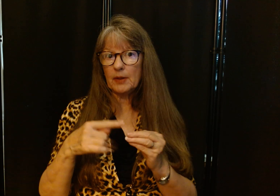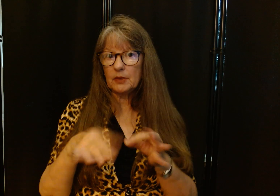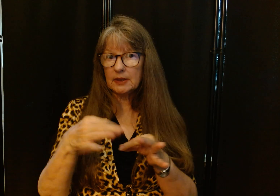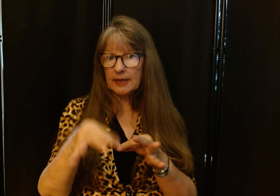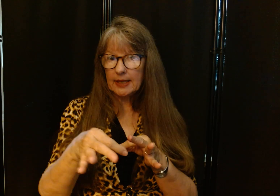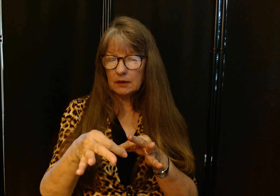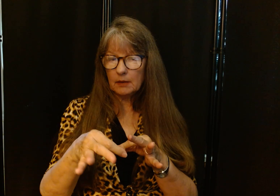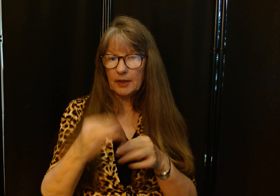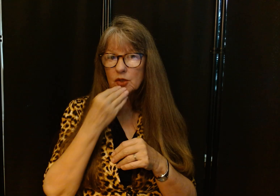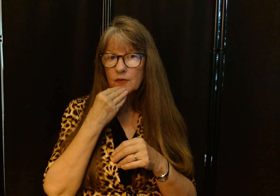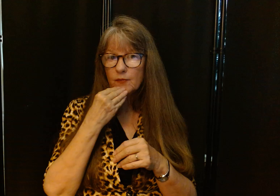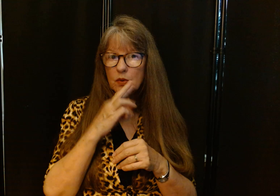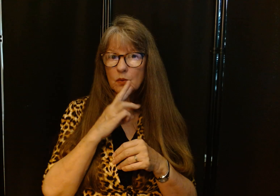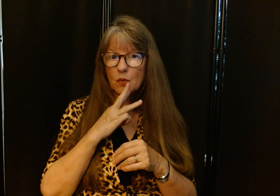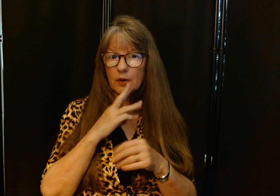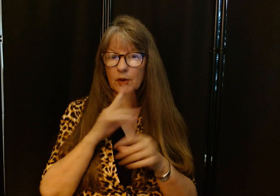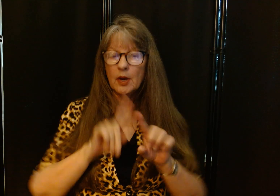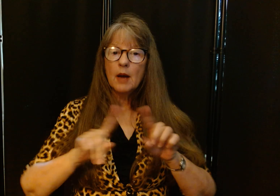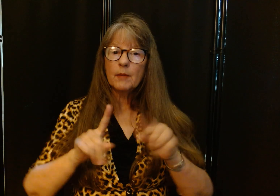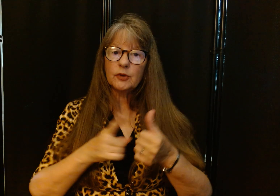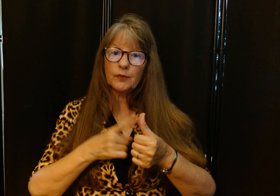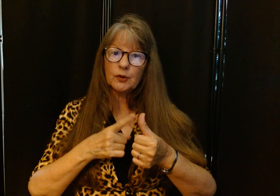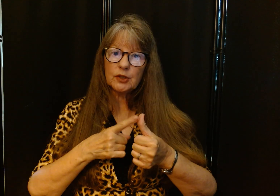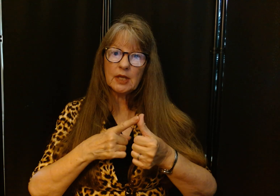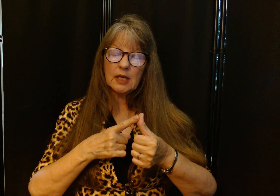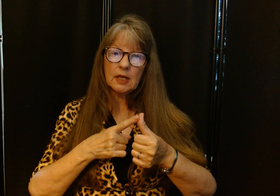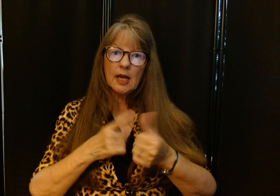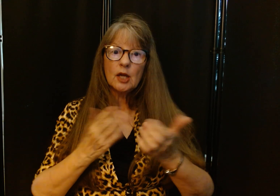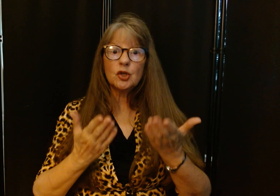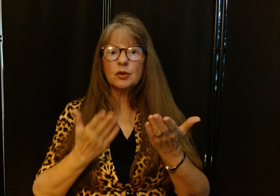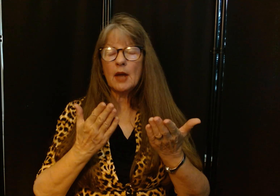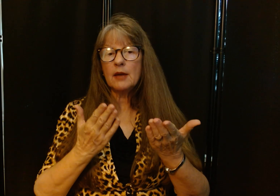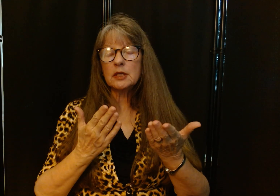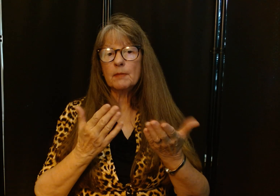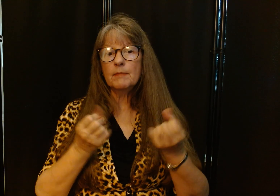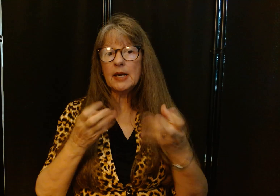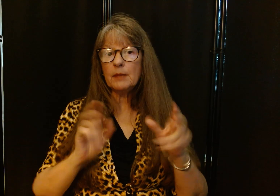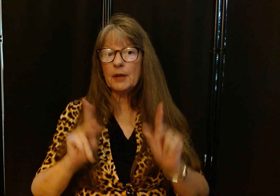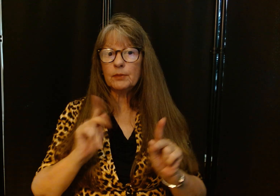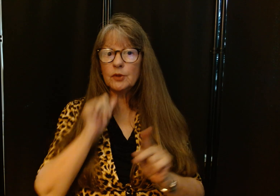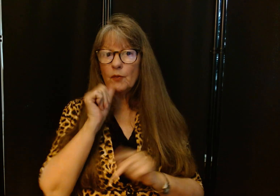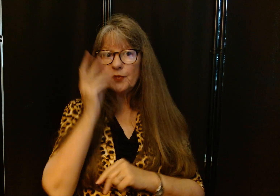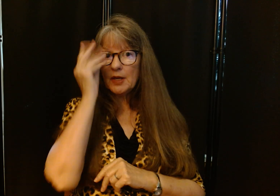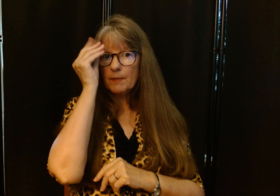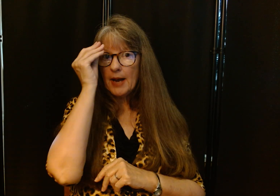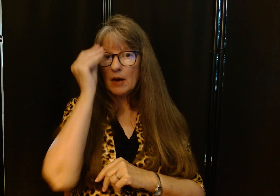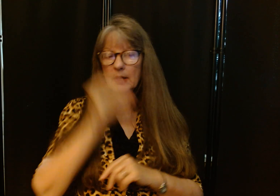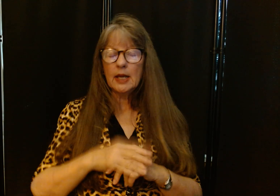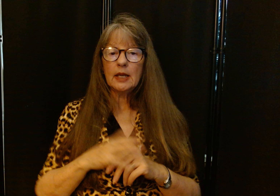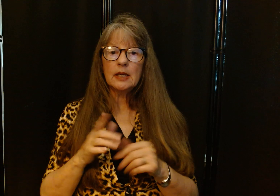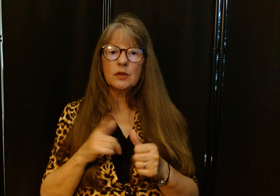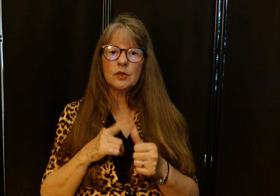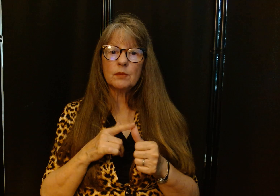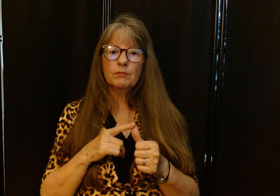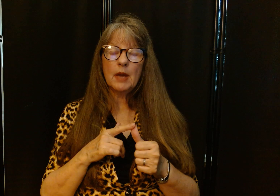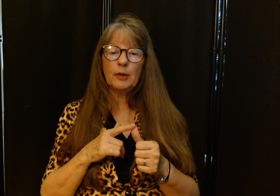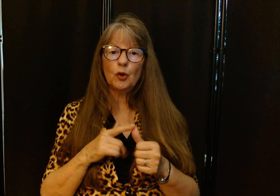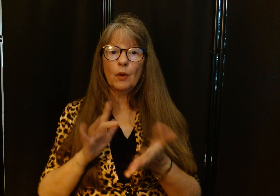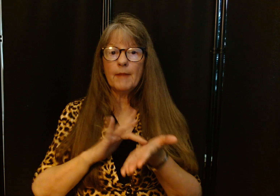to delay it a little bit, is food and water. But the first thing is, as many people don't think about, is maybe your